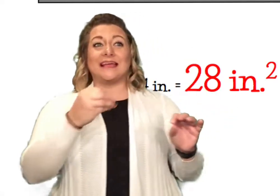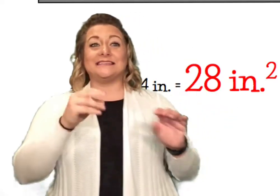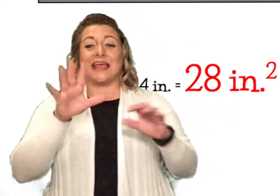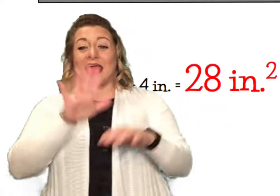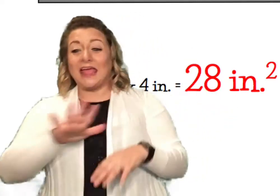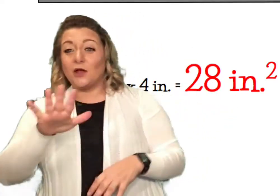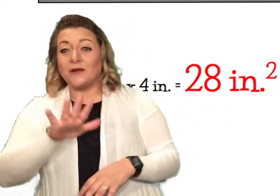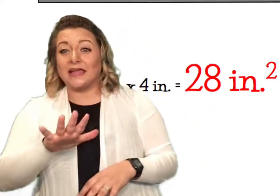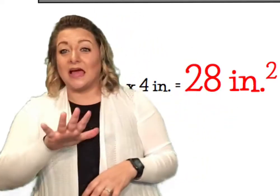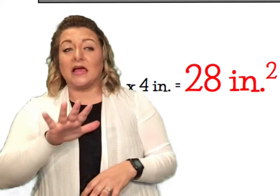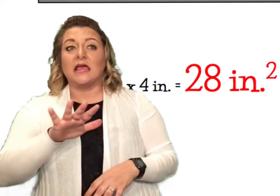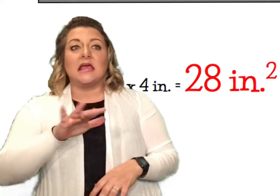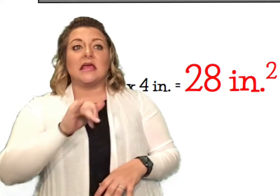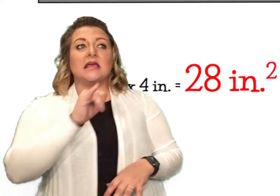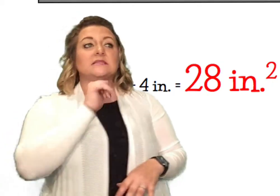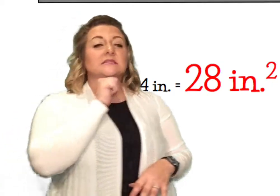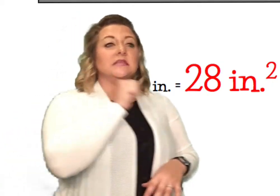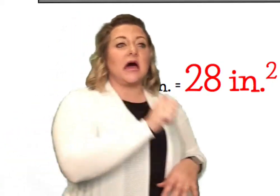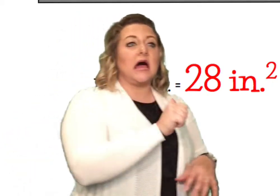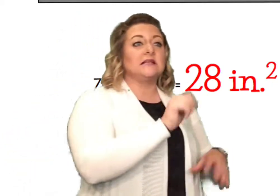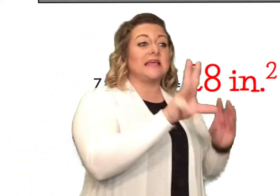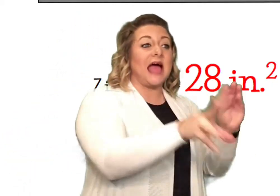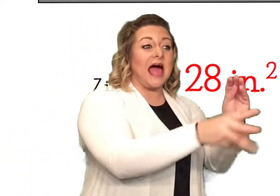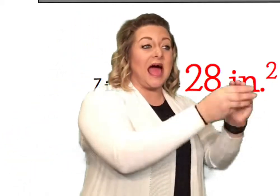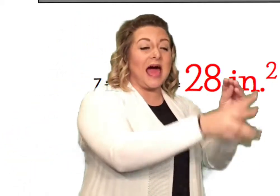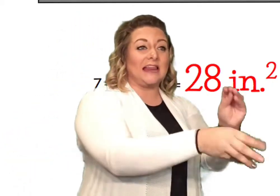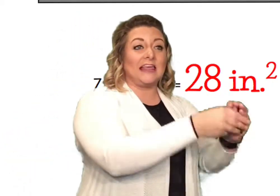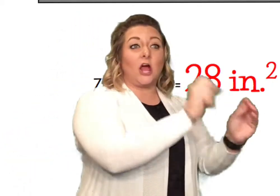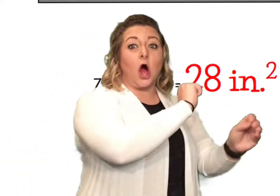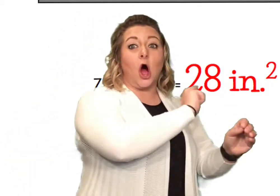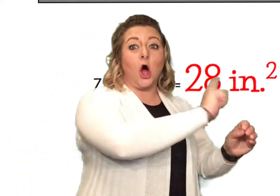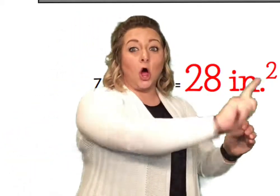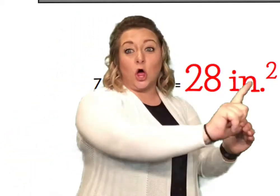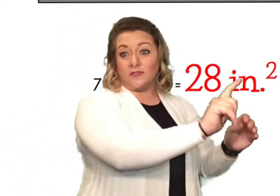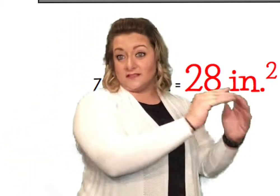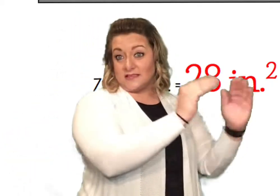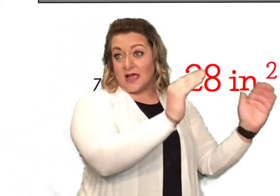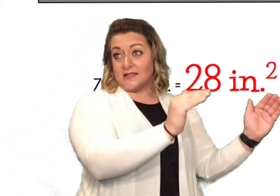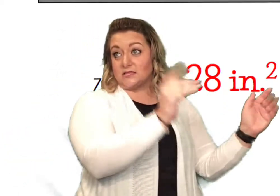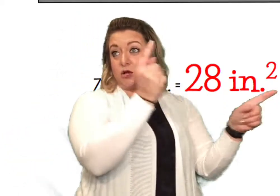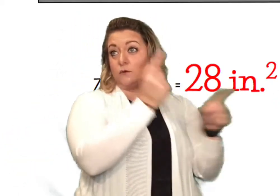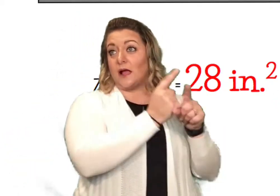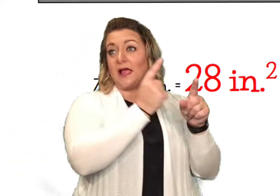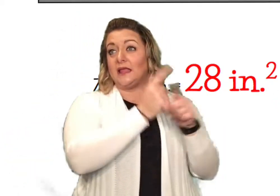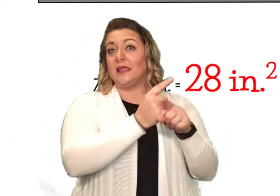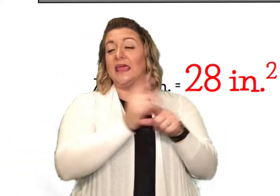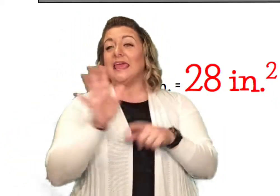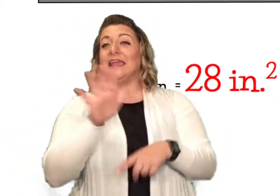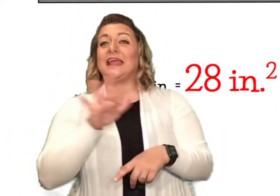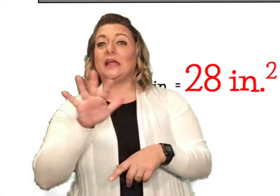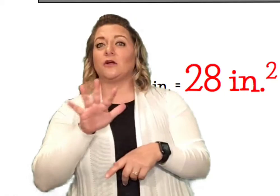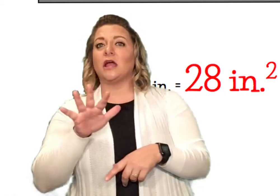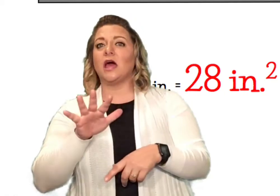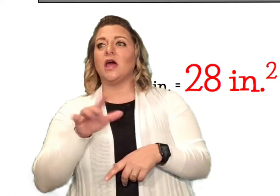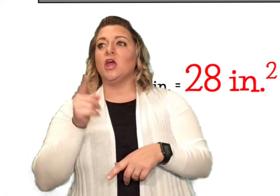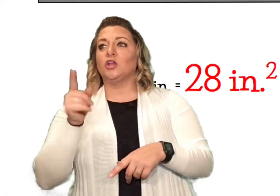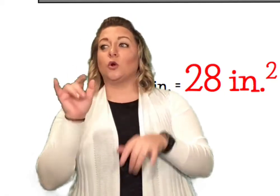and area is not adding all the sides, right? In area, you're